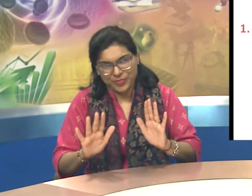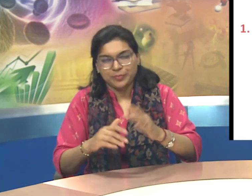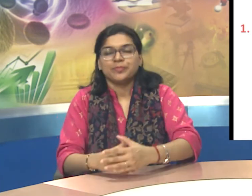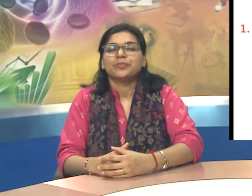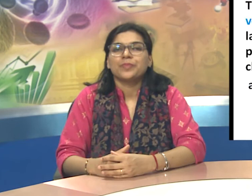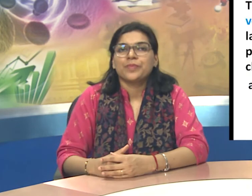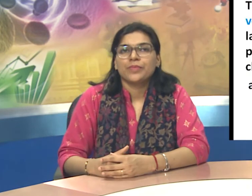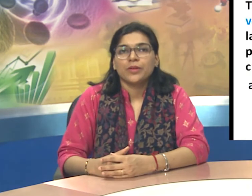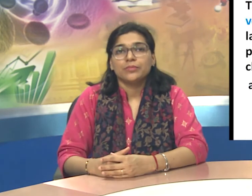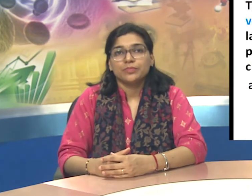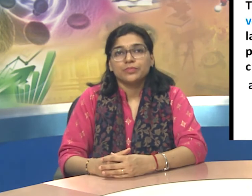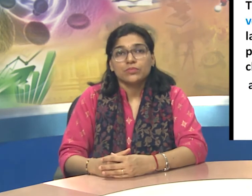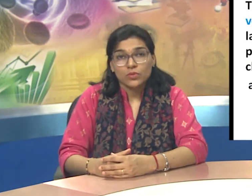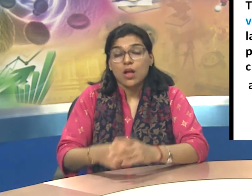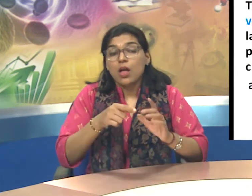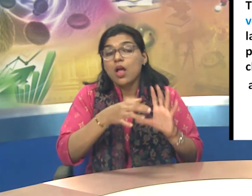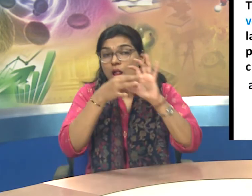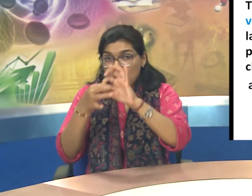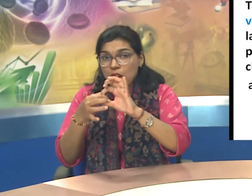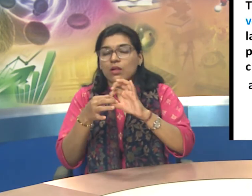or empty phrases.